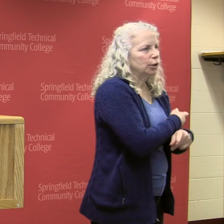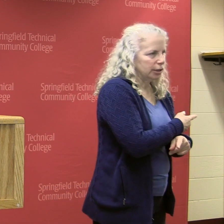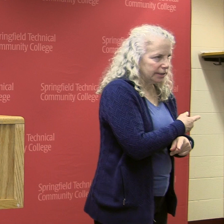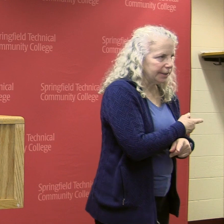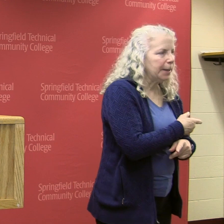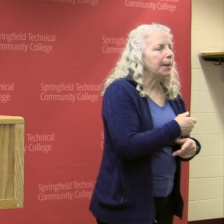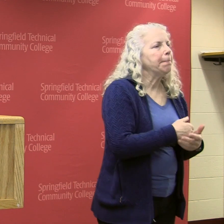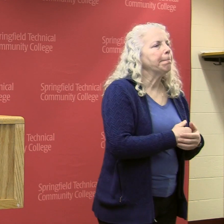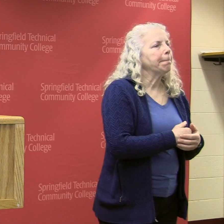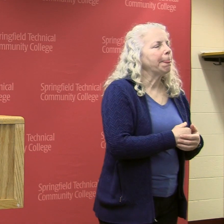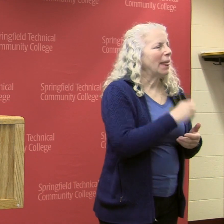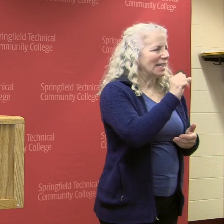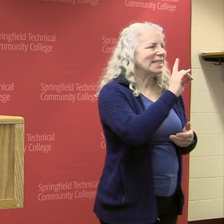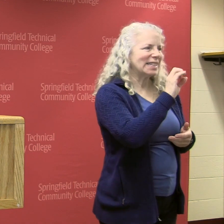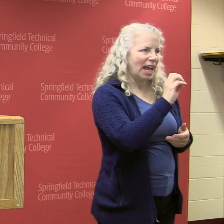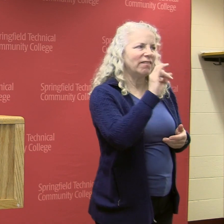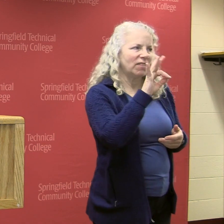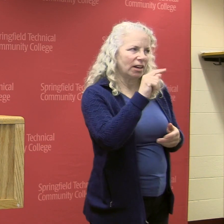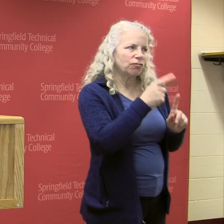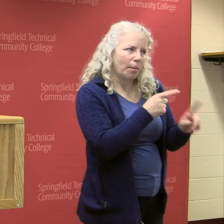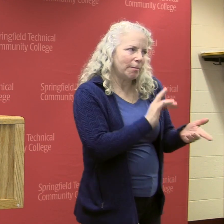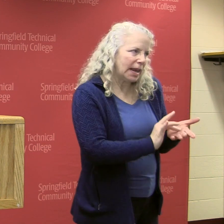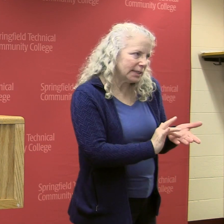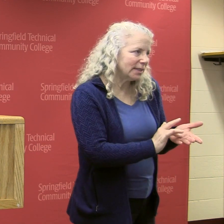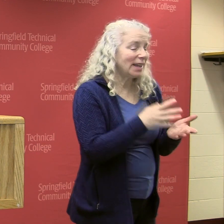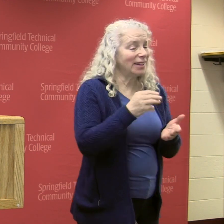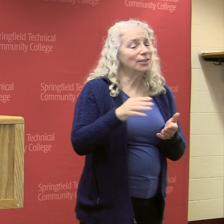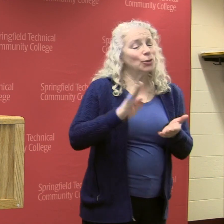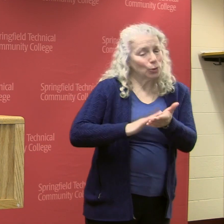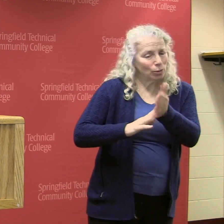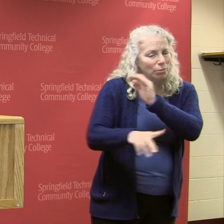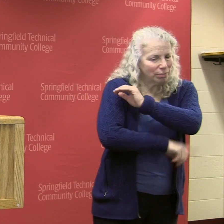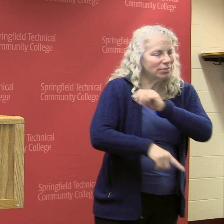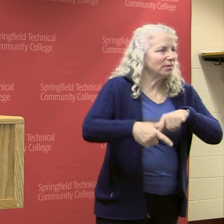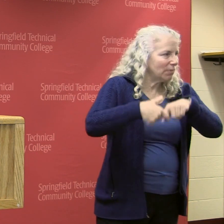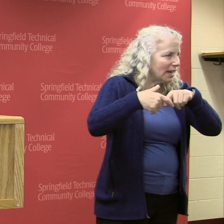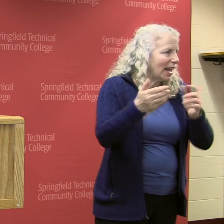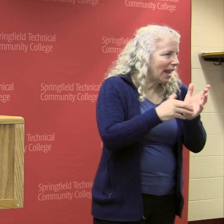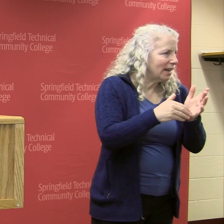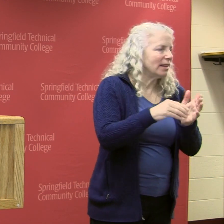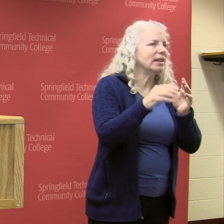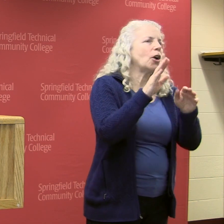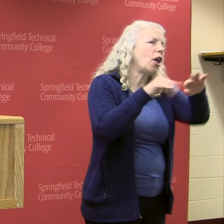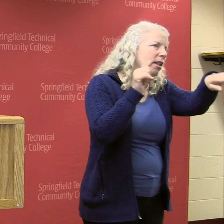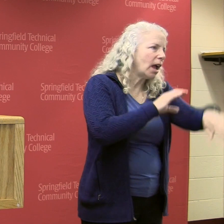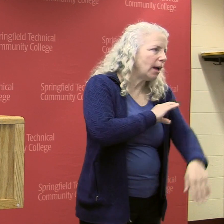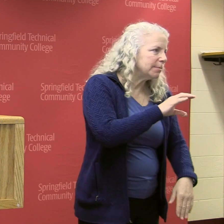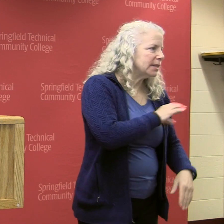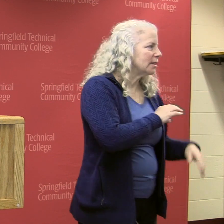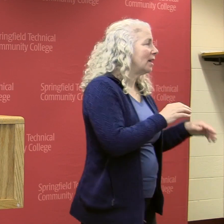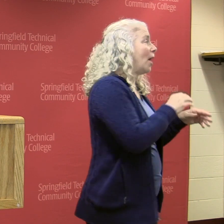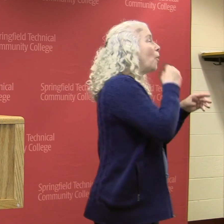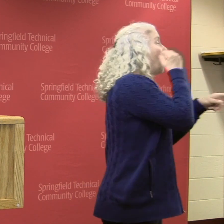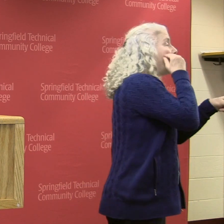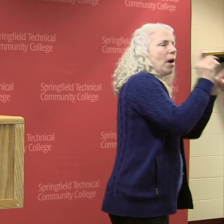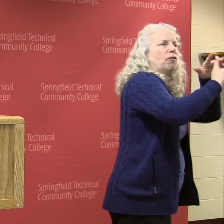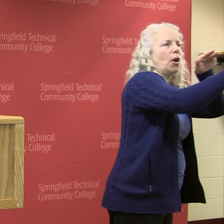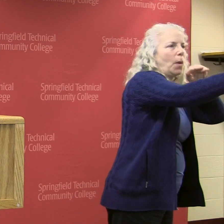I started to have side effects to my meds. I was getting suspended from school. The cops were always being called. I was running away all the